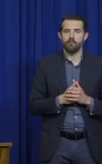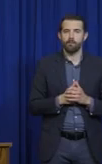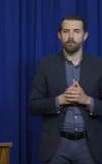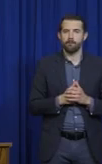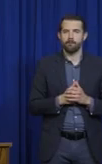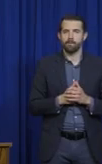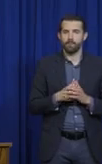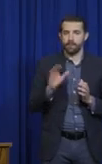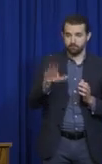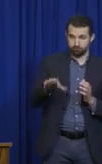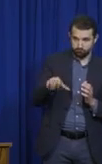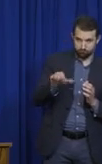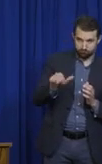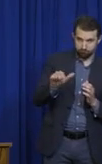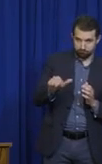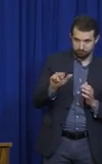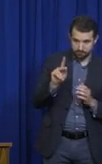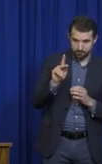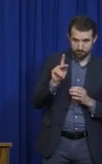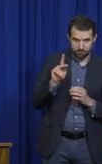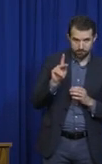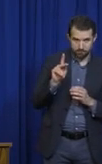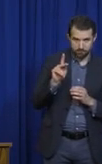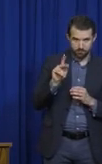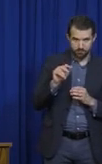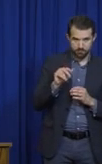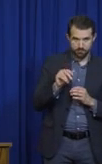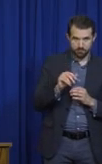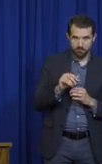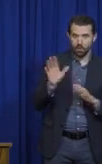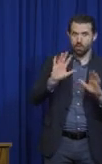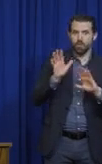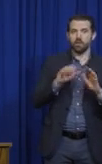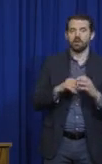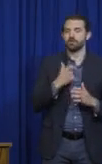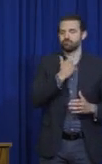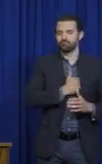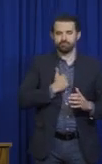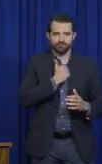Kara, over at the Beacon, your line's open. Oh, sorry.